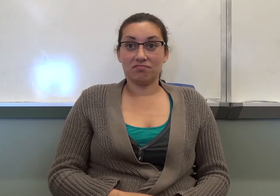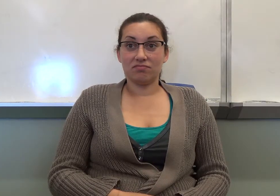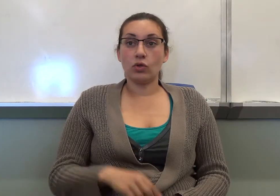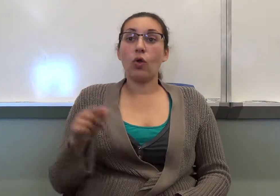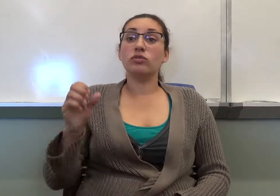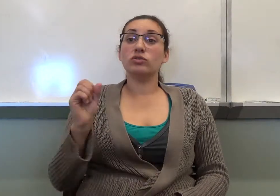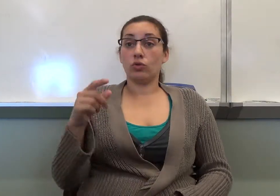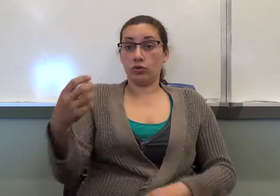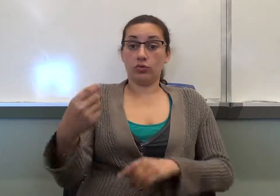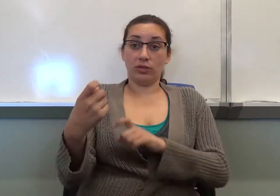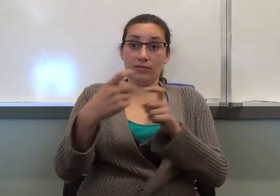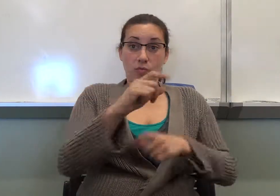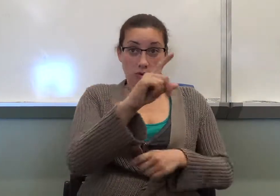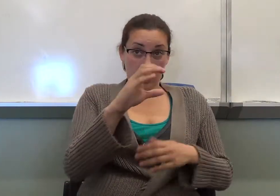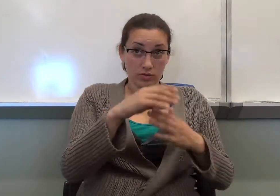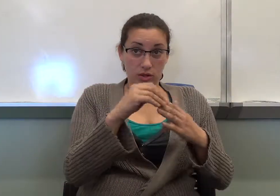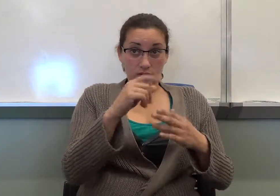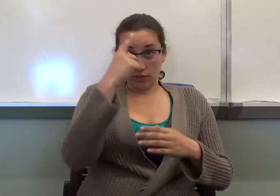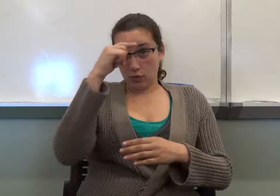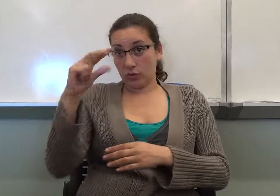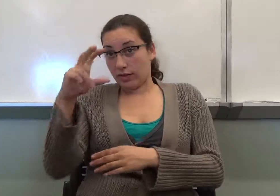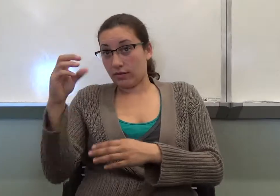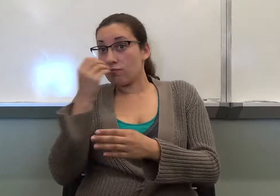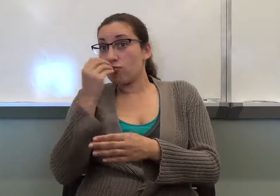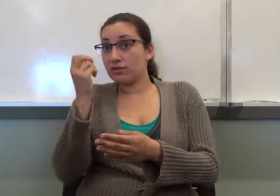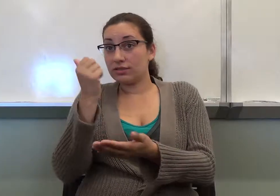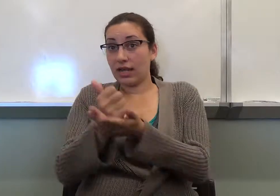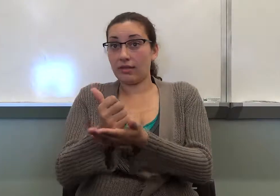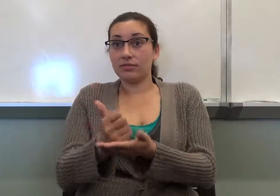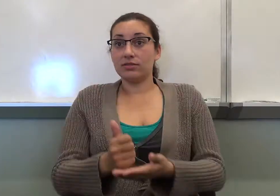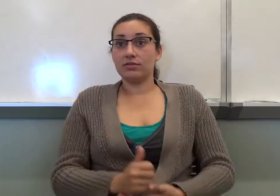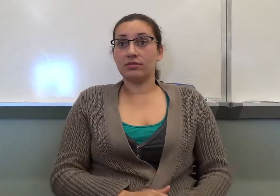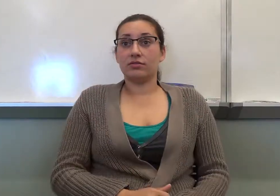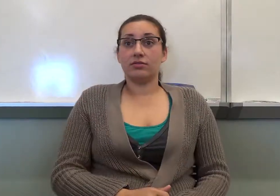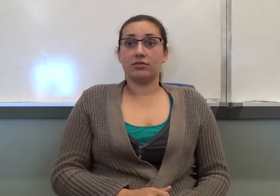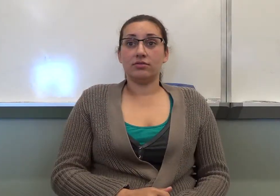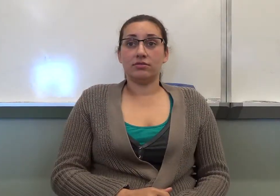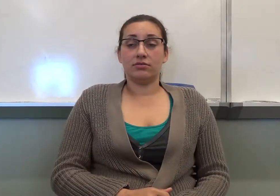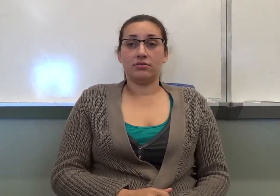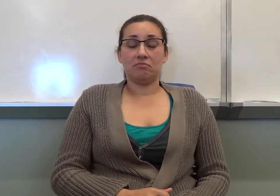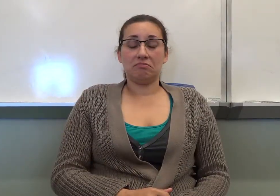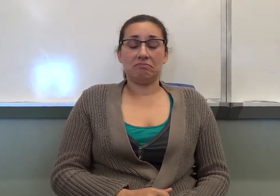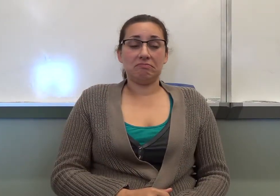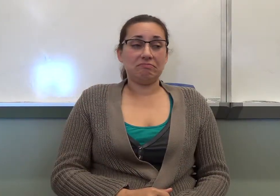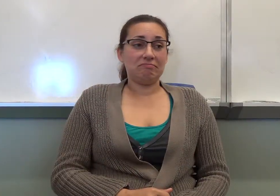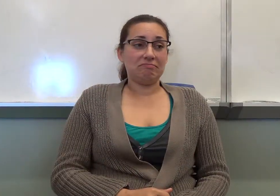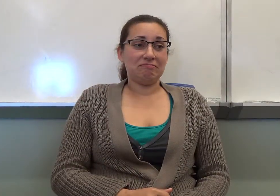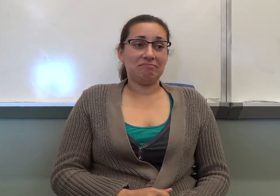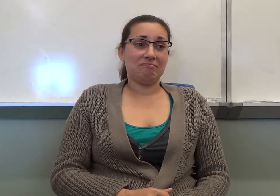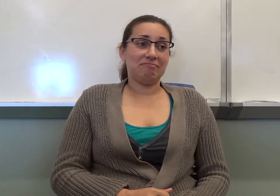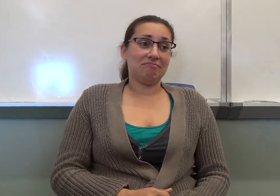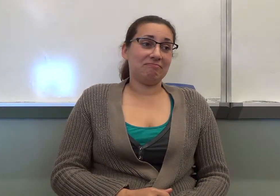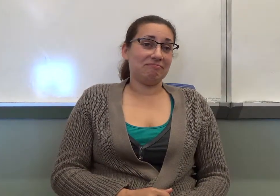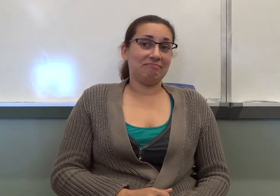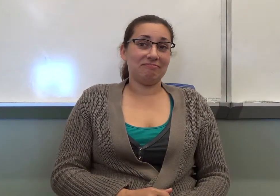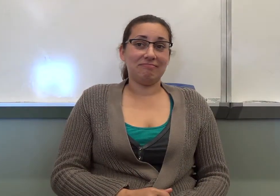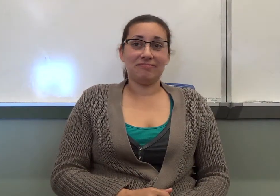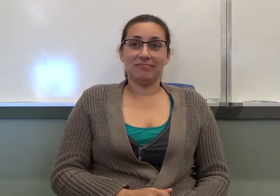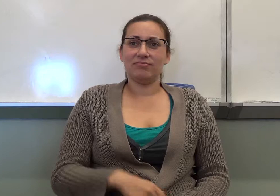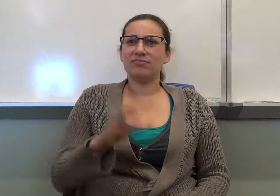Probably the people who comes to install the carpeting won't even pay any attention to that. They'll just go with the 396 and just leave you some